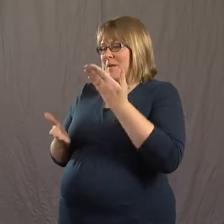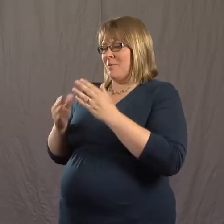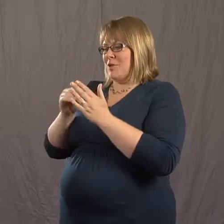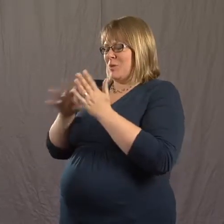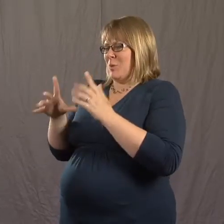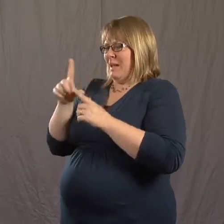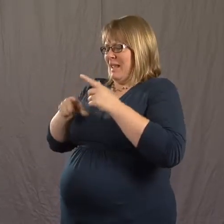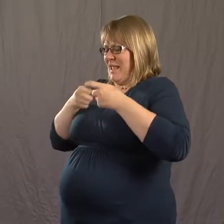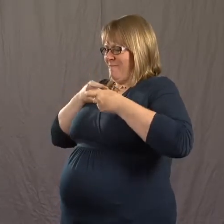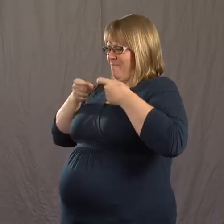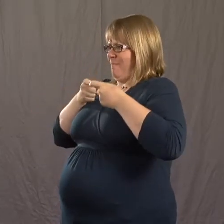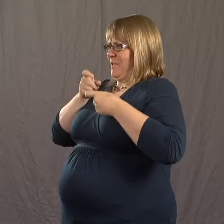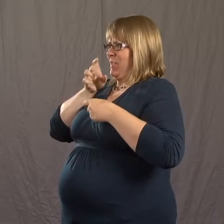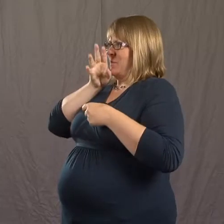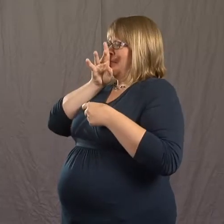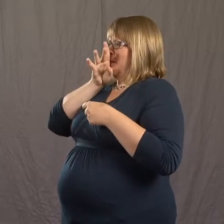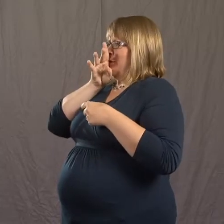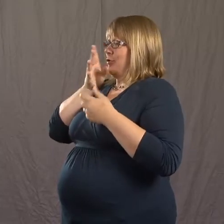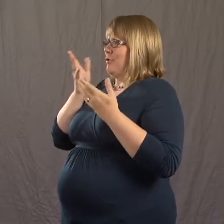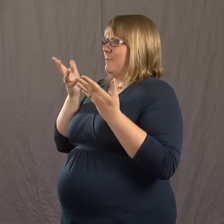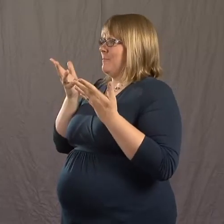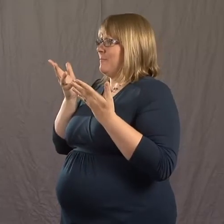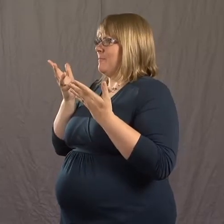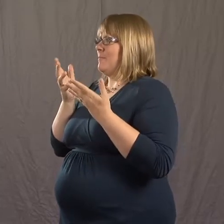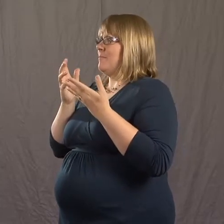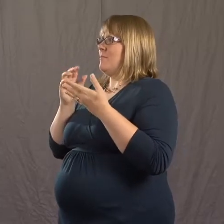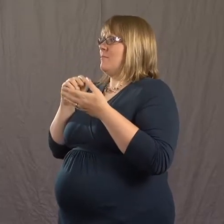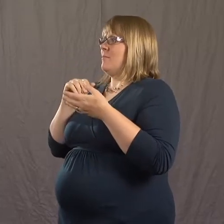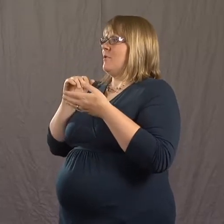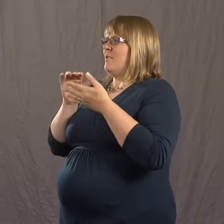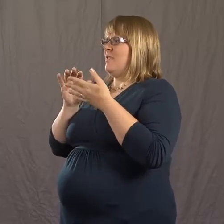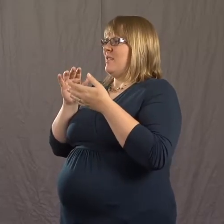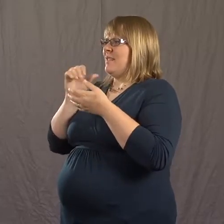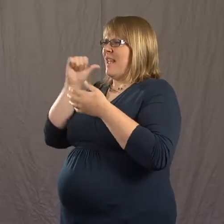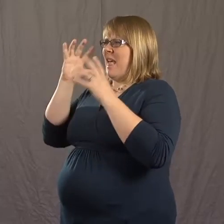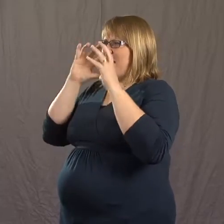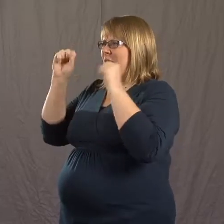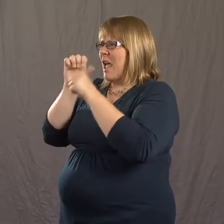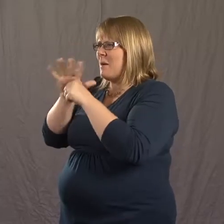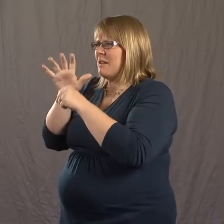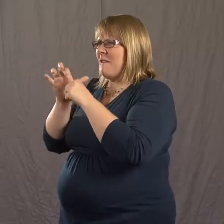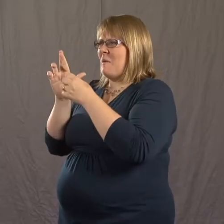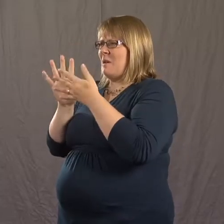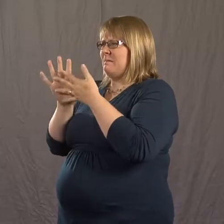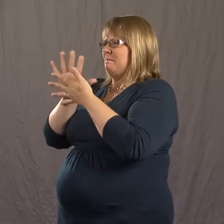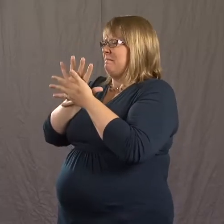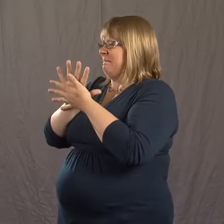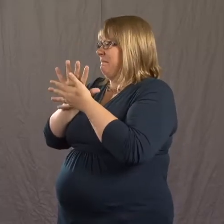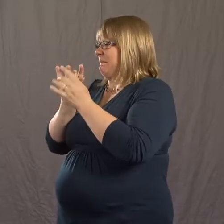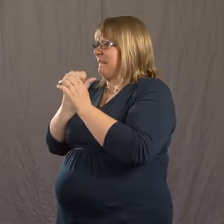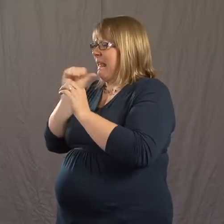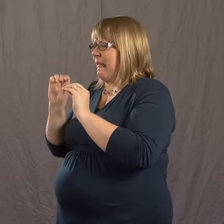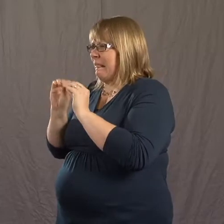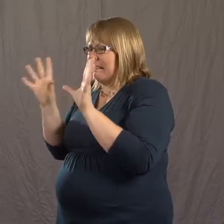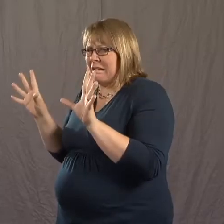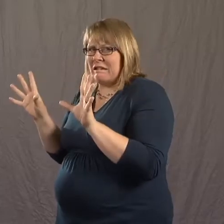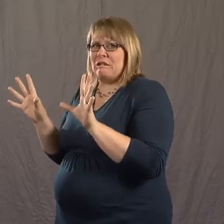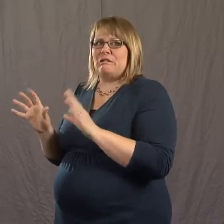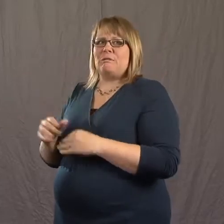In a classroom, however, the student may not be able to modulate their speech. They may not be speaking loudly enough, or their speech